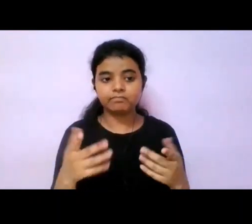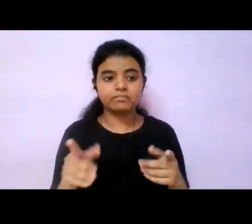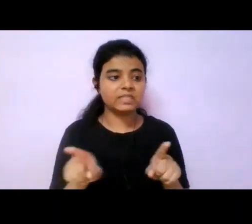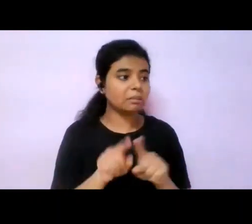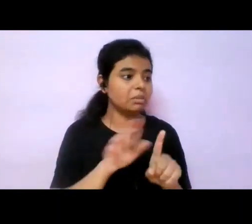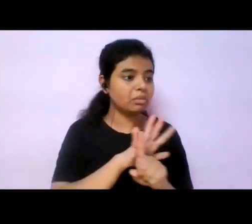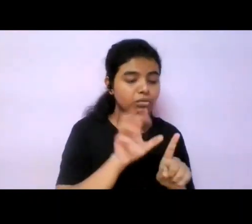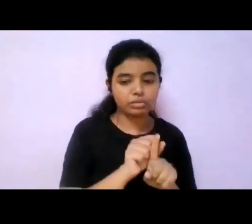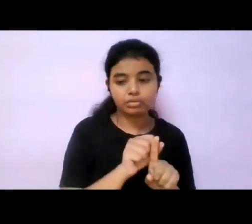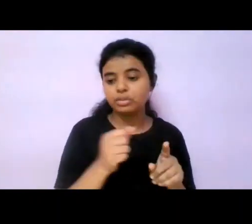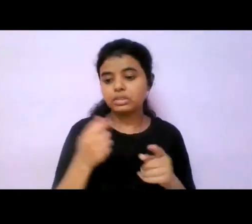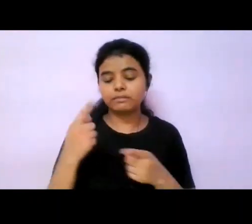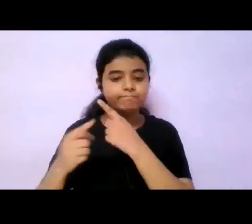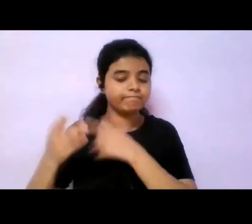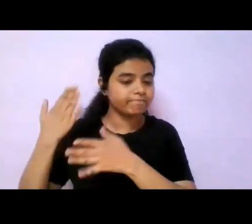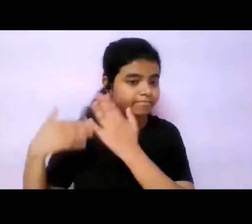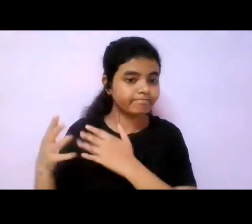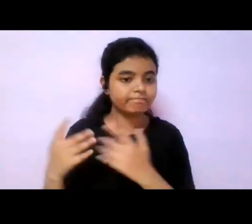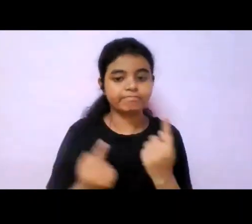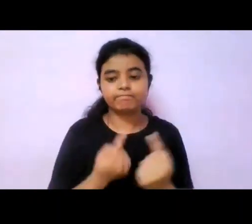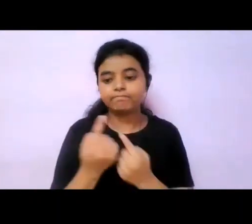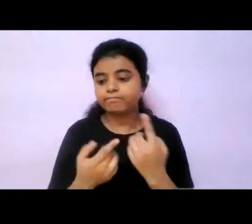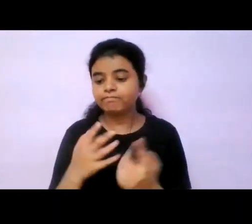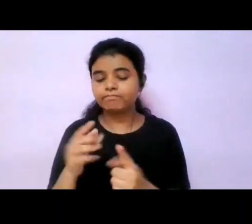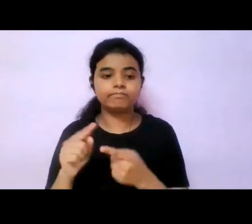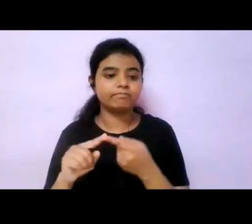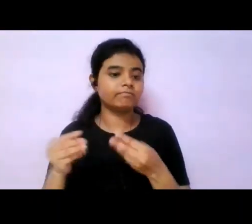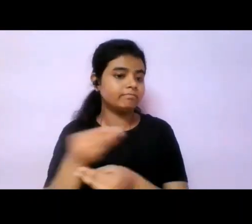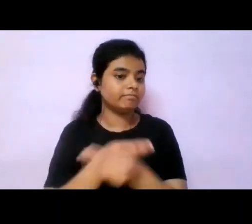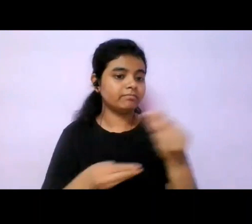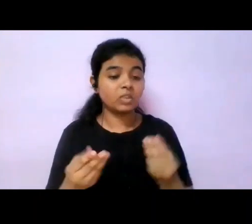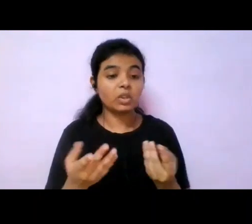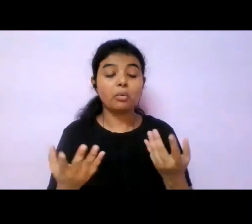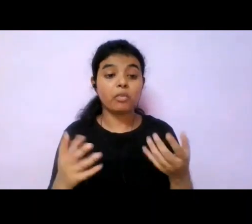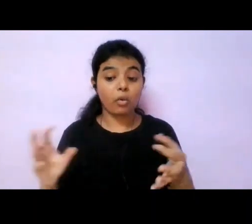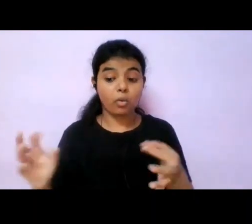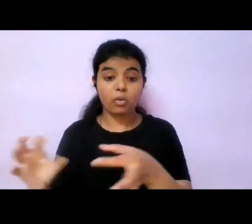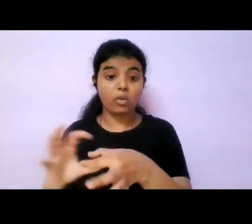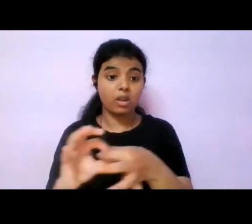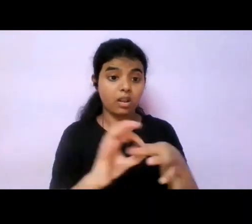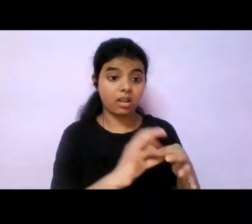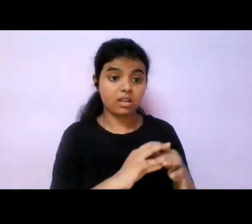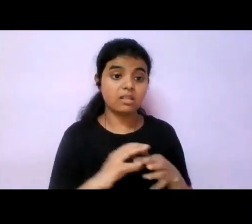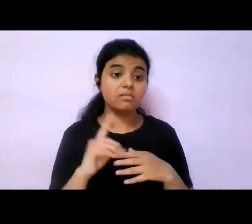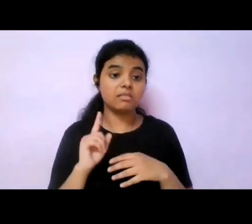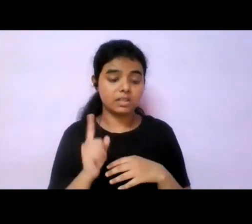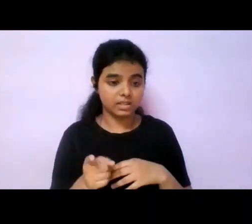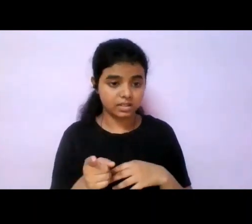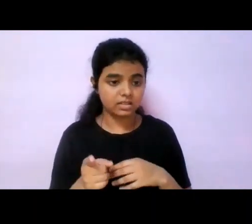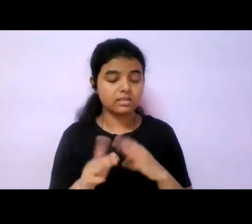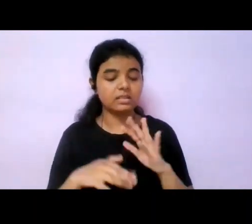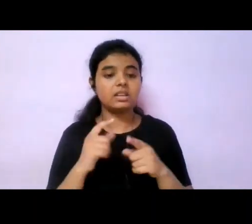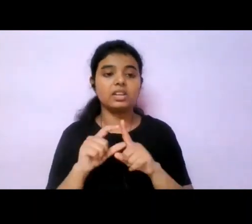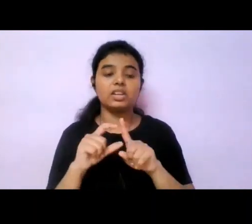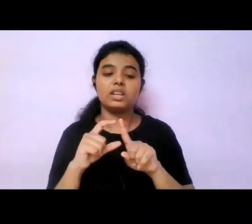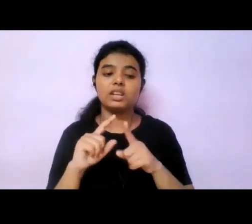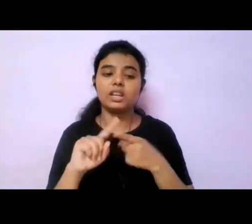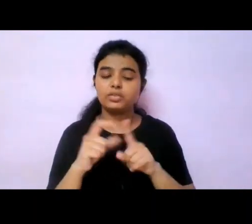structure, history, politics, economics, so on. We need to engage the psycho-political as well.